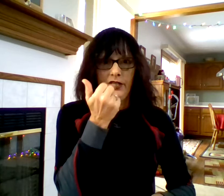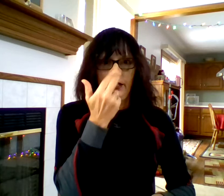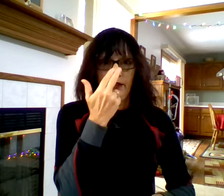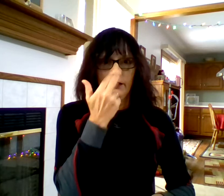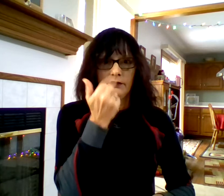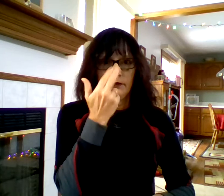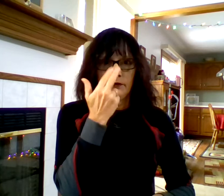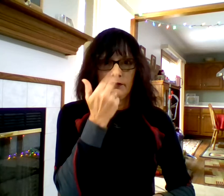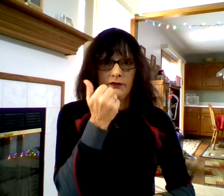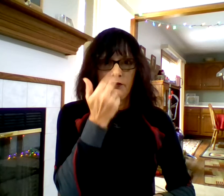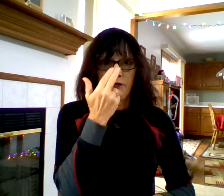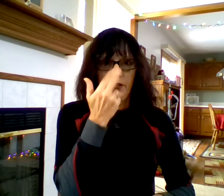funny, funny.